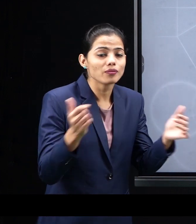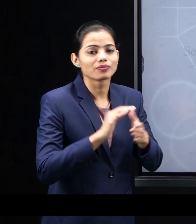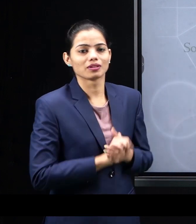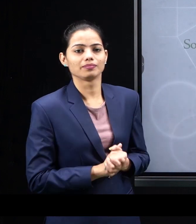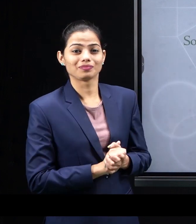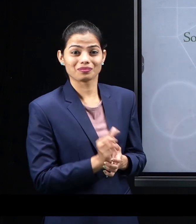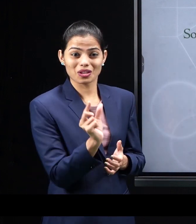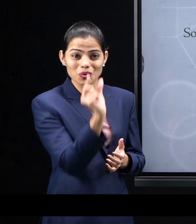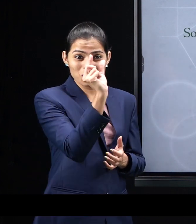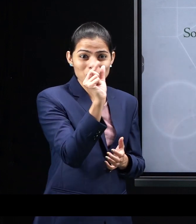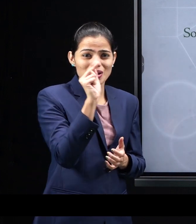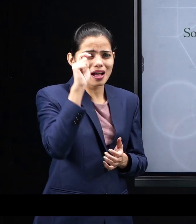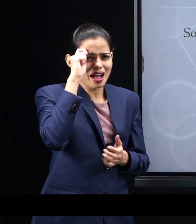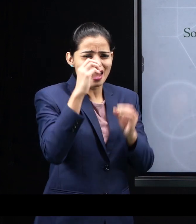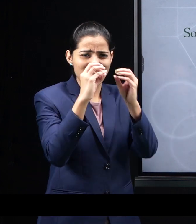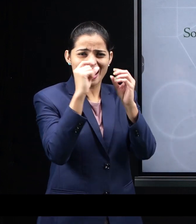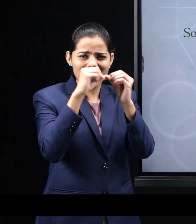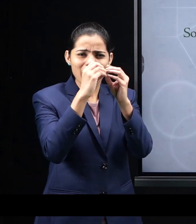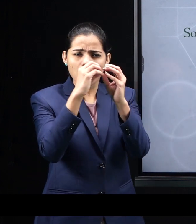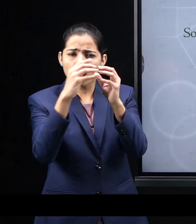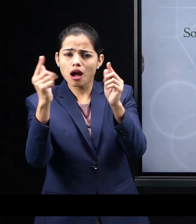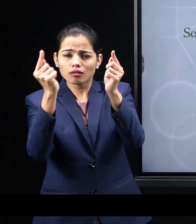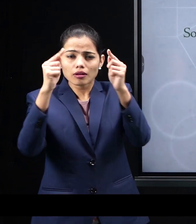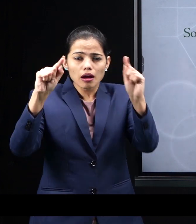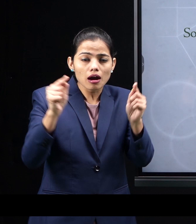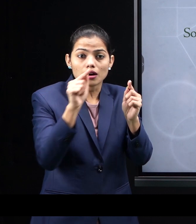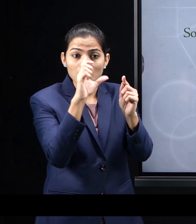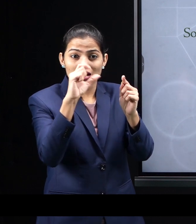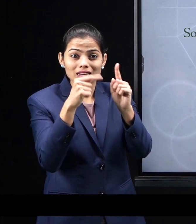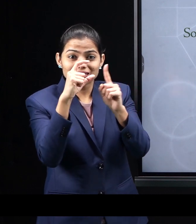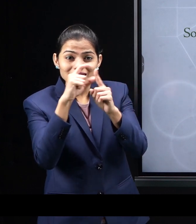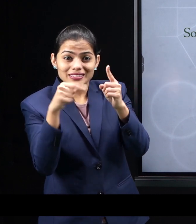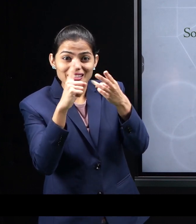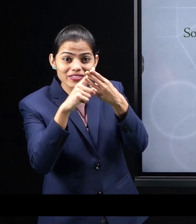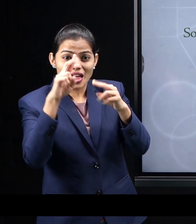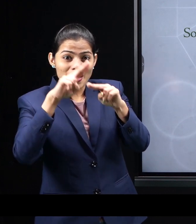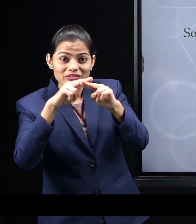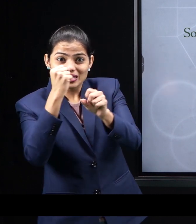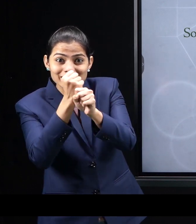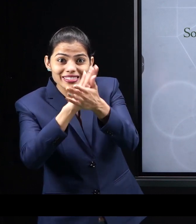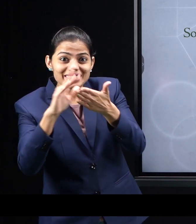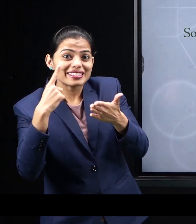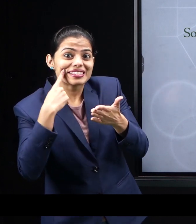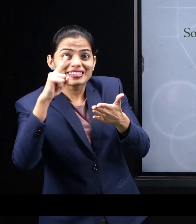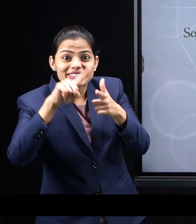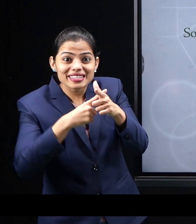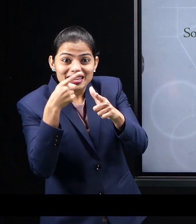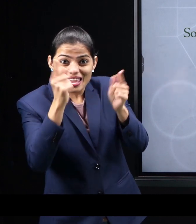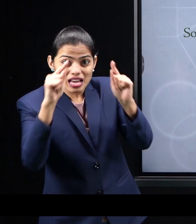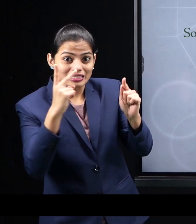Solution: U is equal to C, D, E, F, G, H, I, J. A